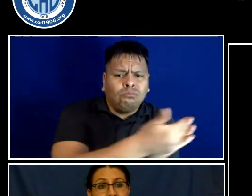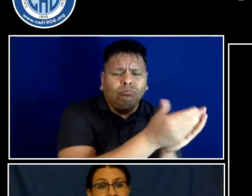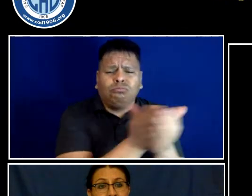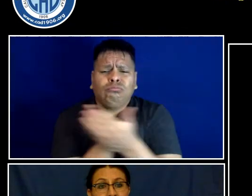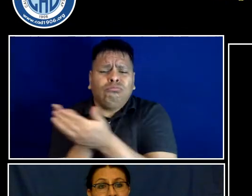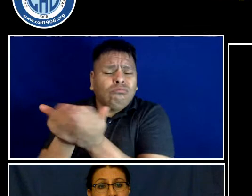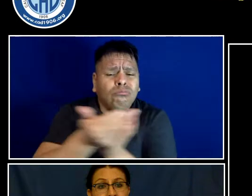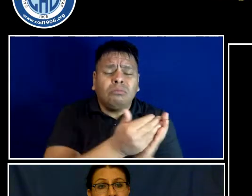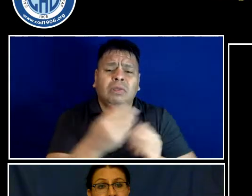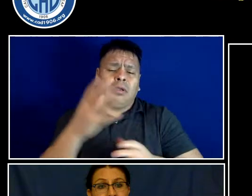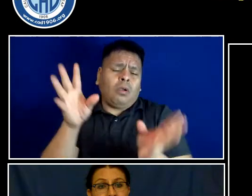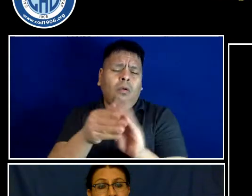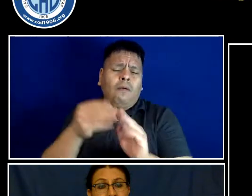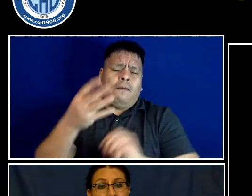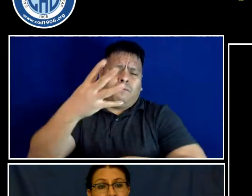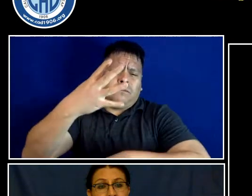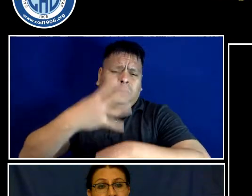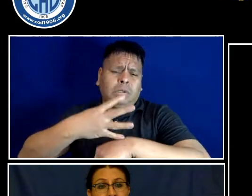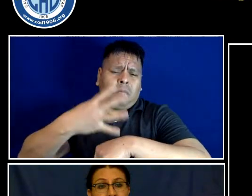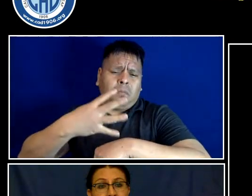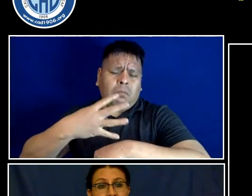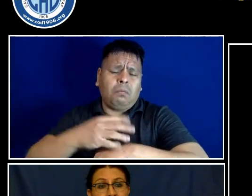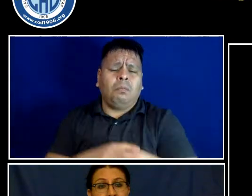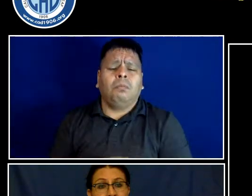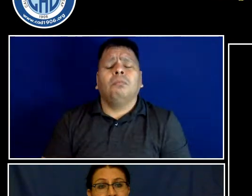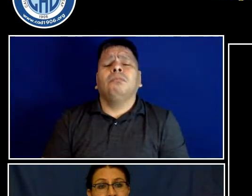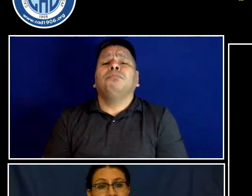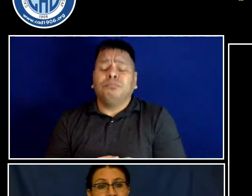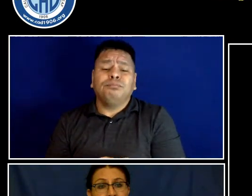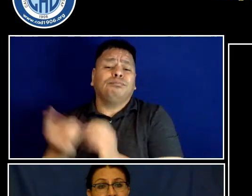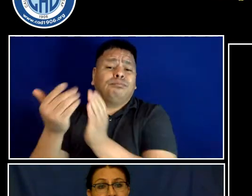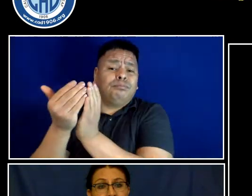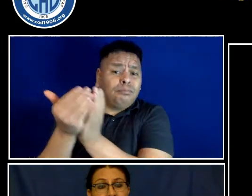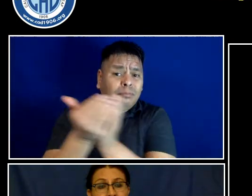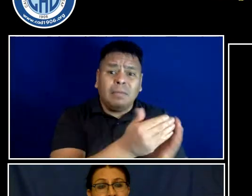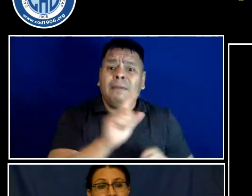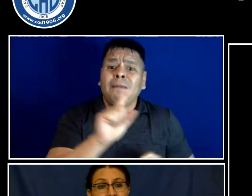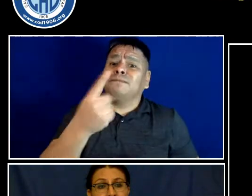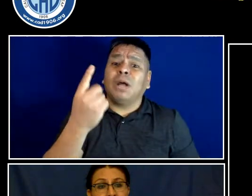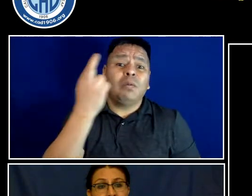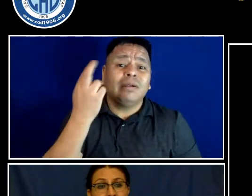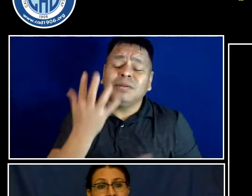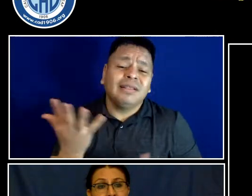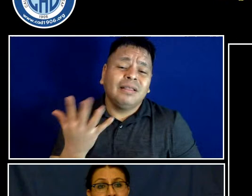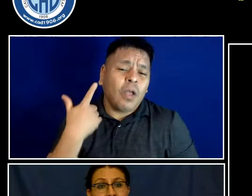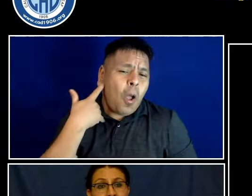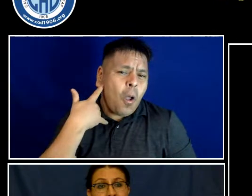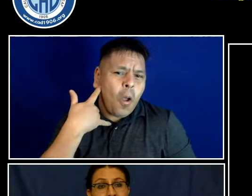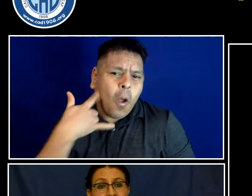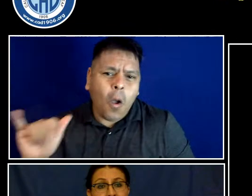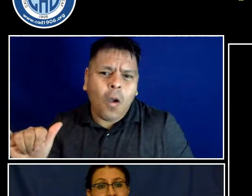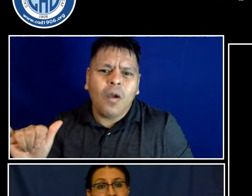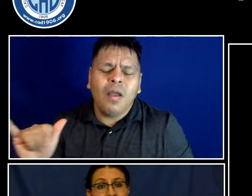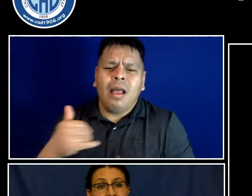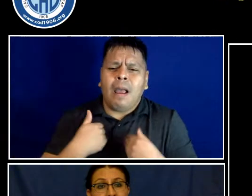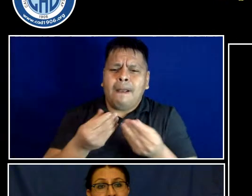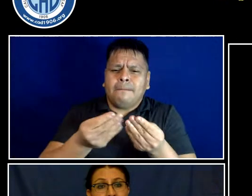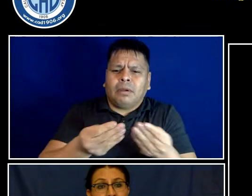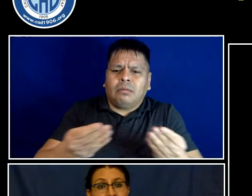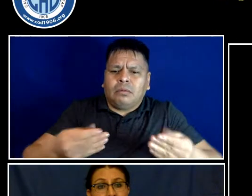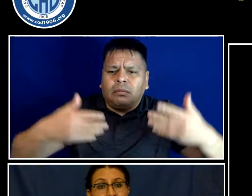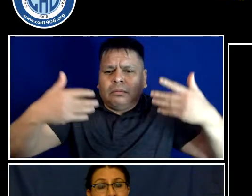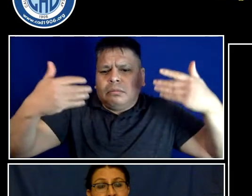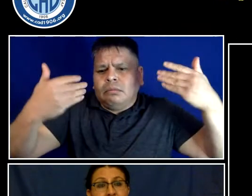And so there's three main reasons for Columbus's travels. Now, he did venture back and forth 4